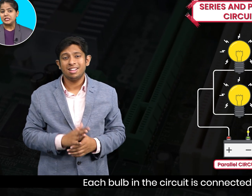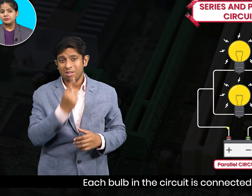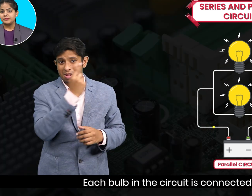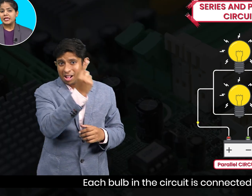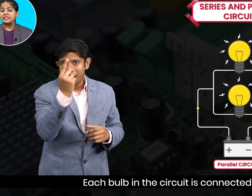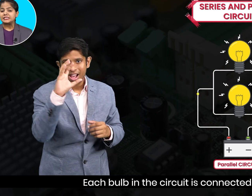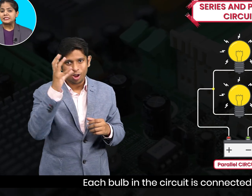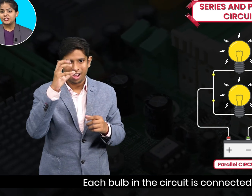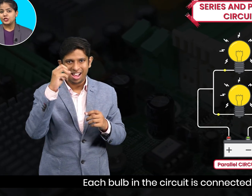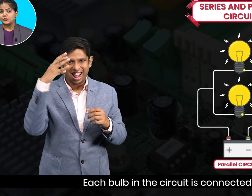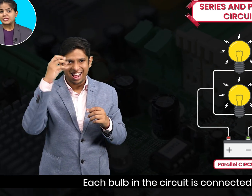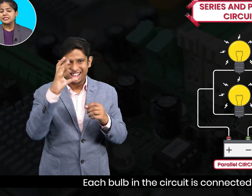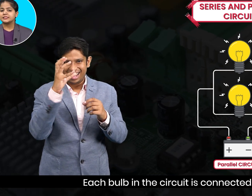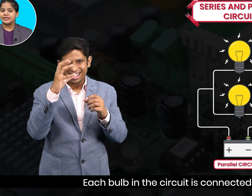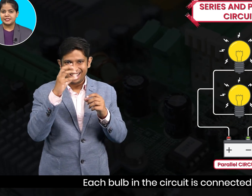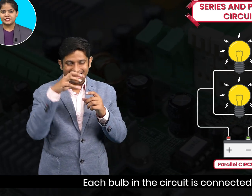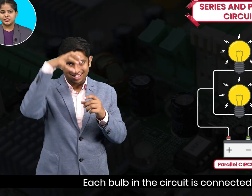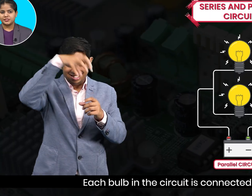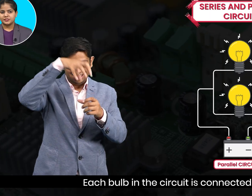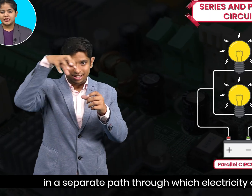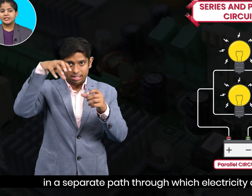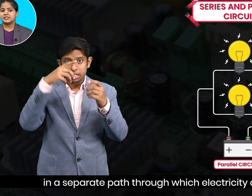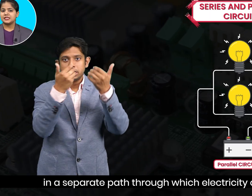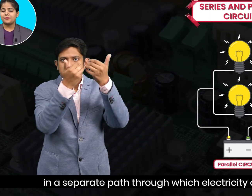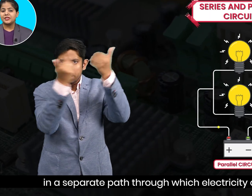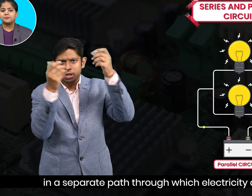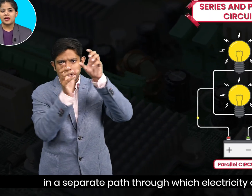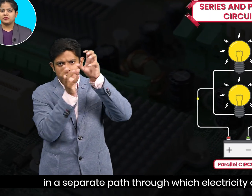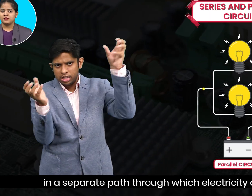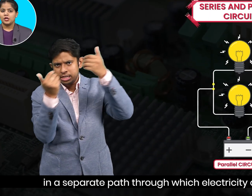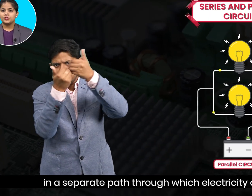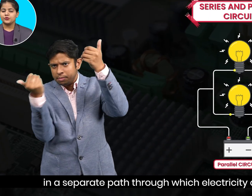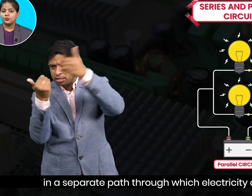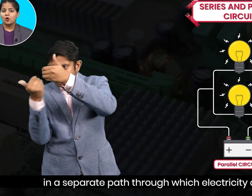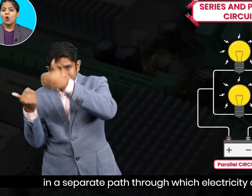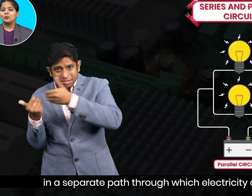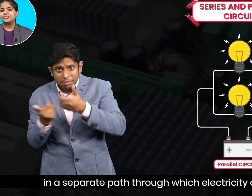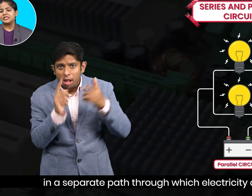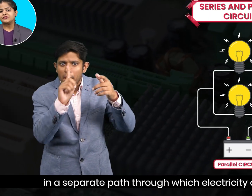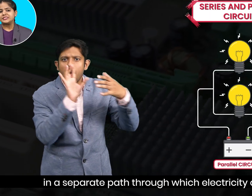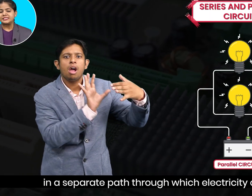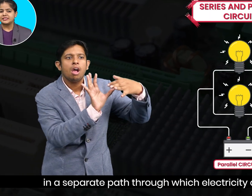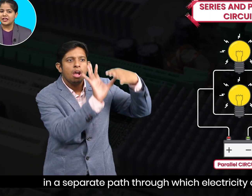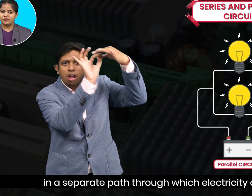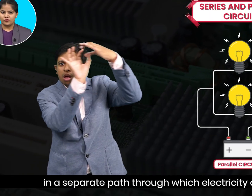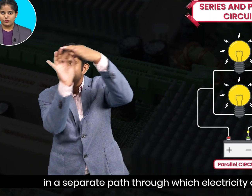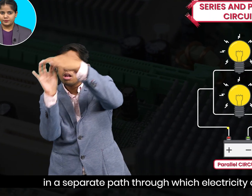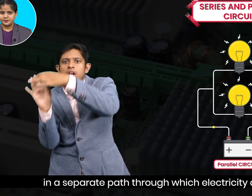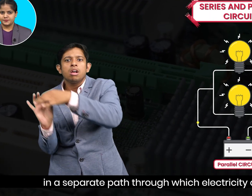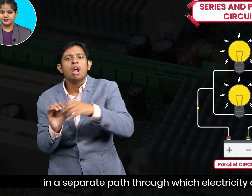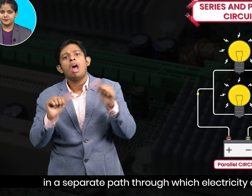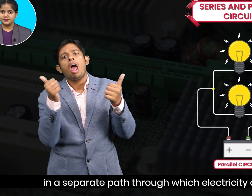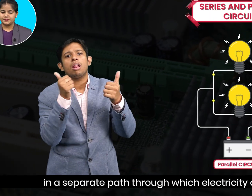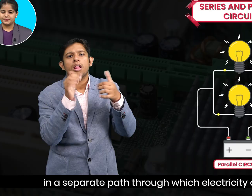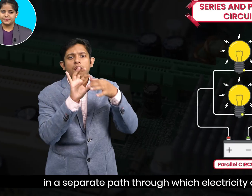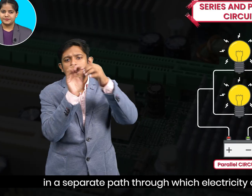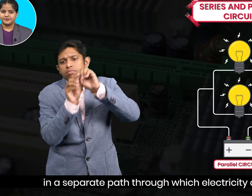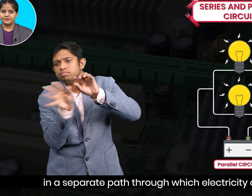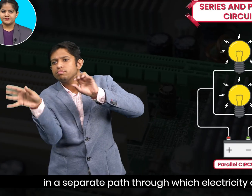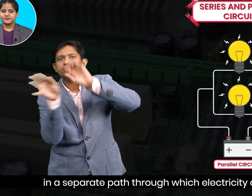Each bulb in the circuit is connected in a separate path through which electricity can flow.